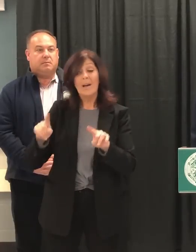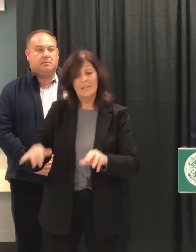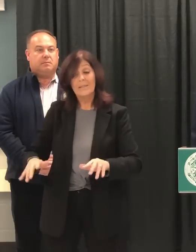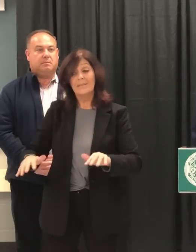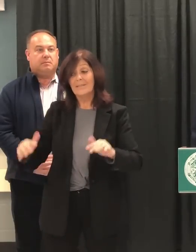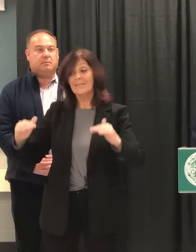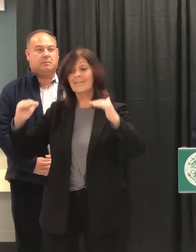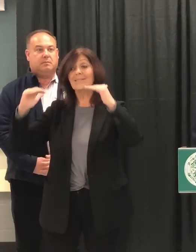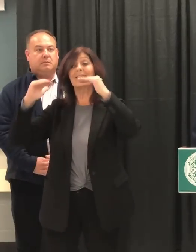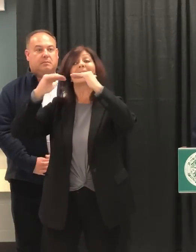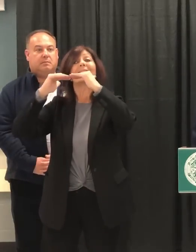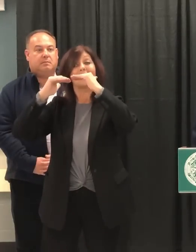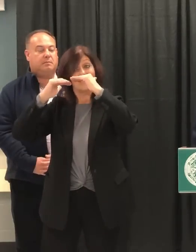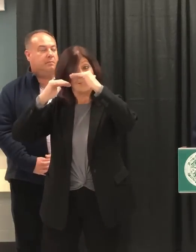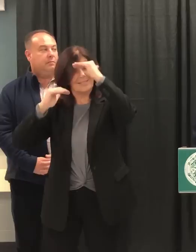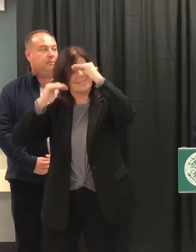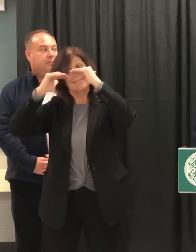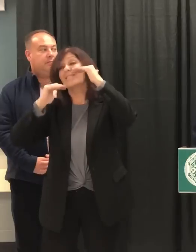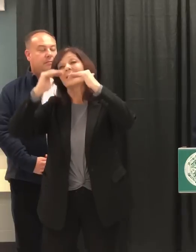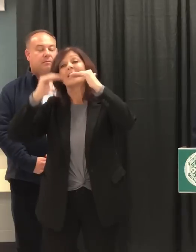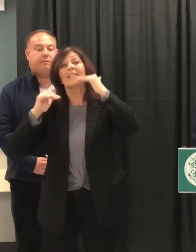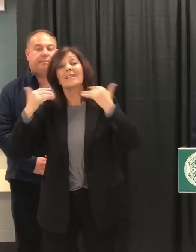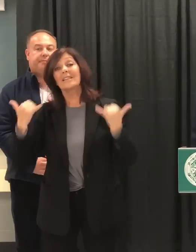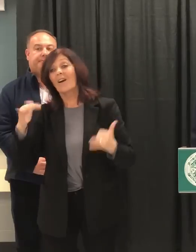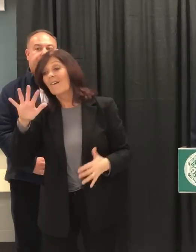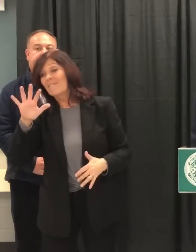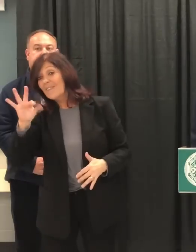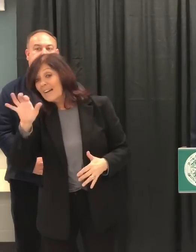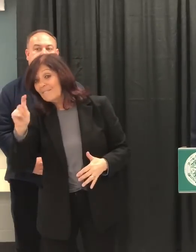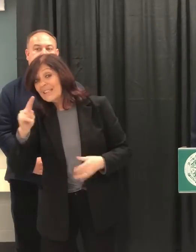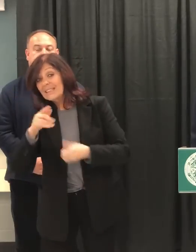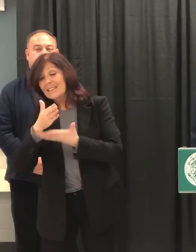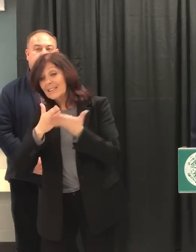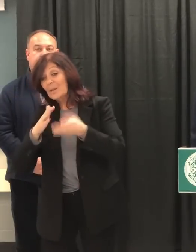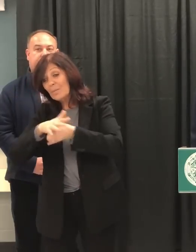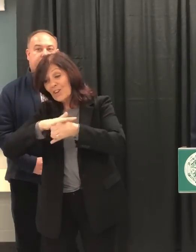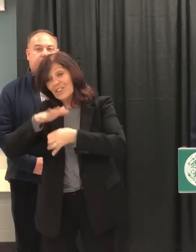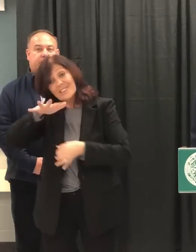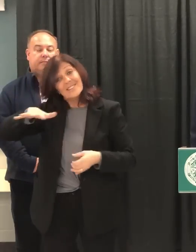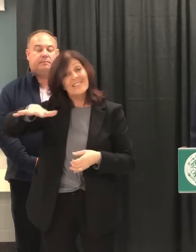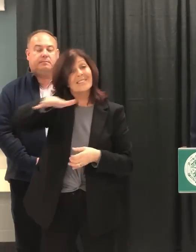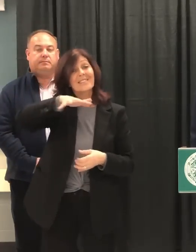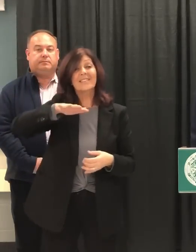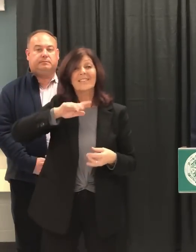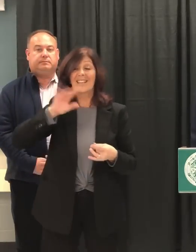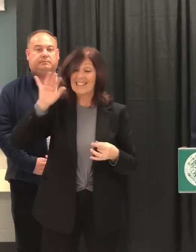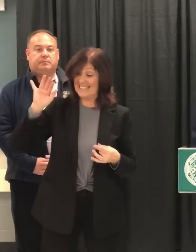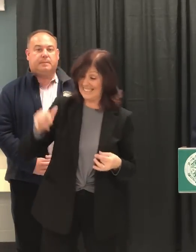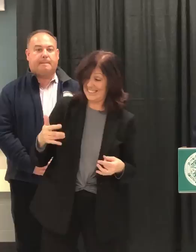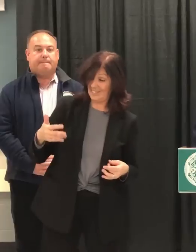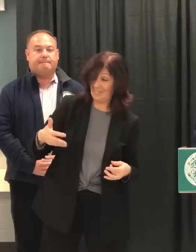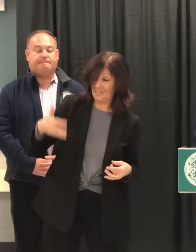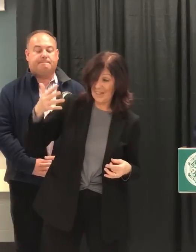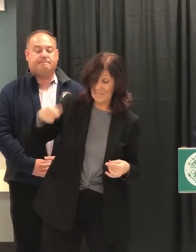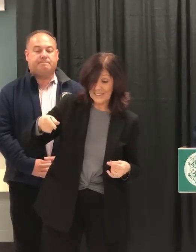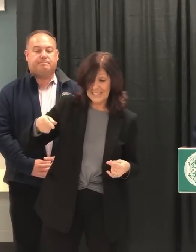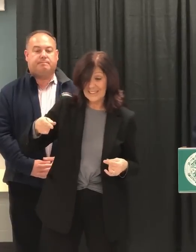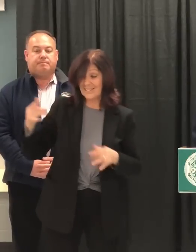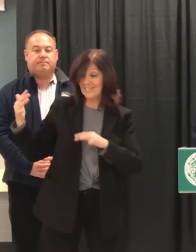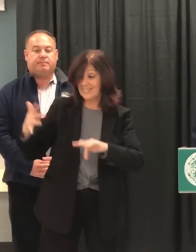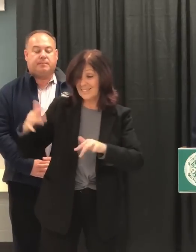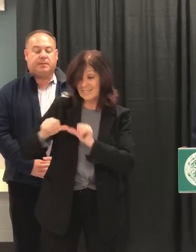there. And we are talking now about 5 feet of snow in some of these areas. And when you get to that point and snow falling at rates of